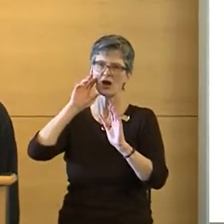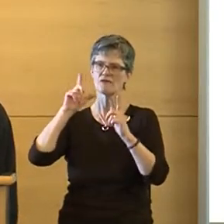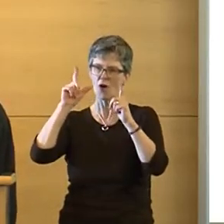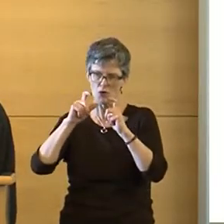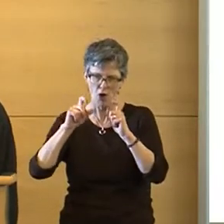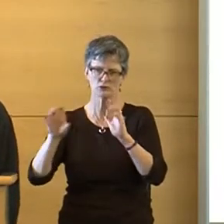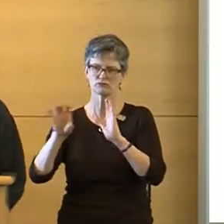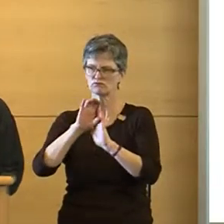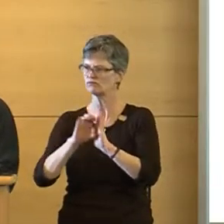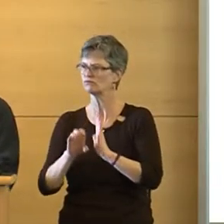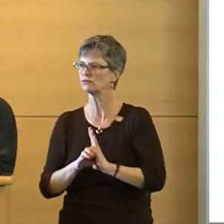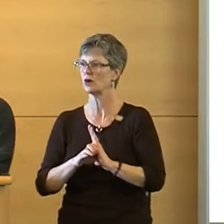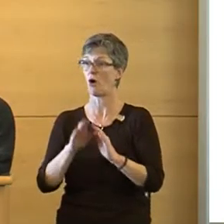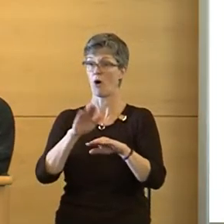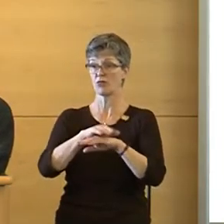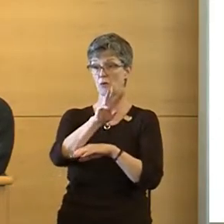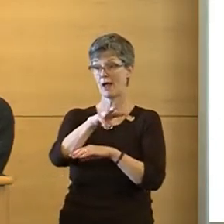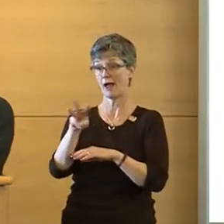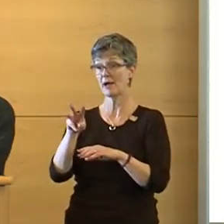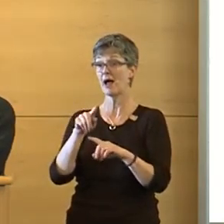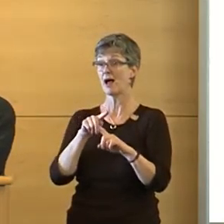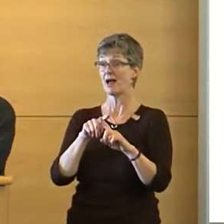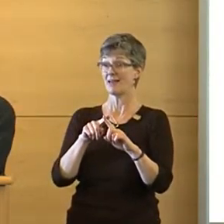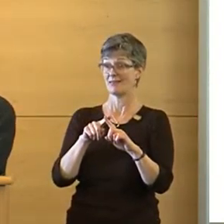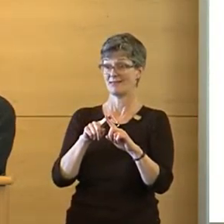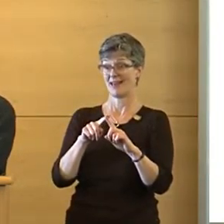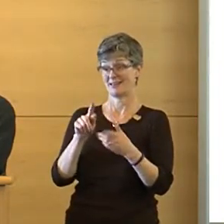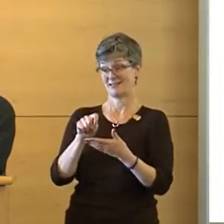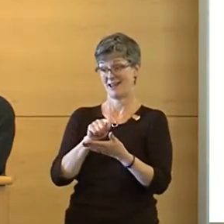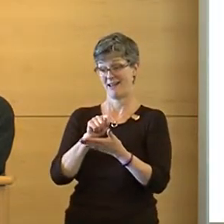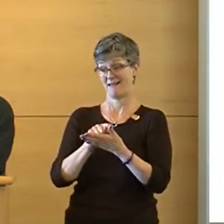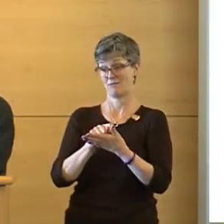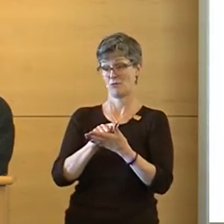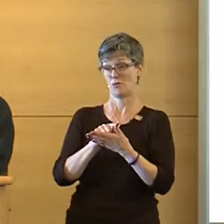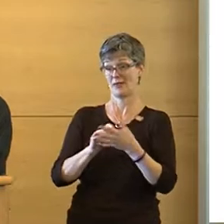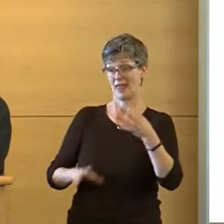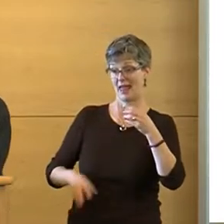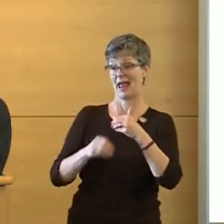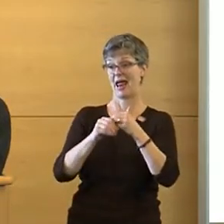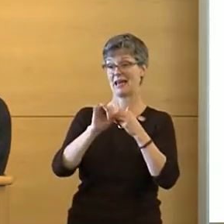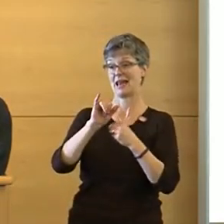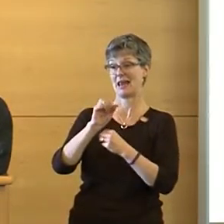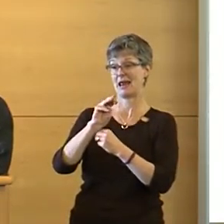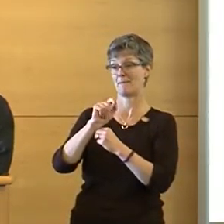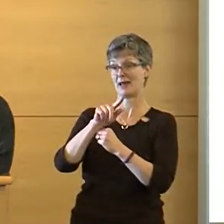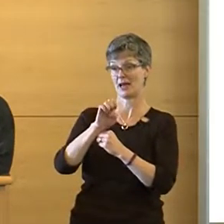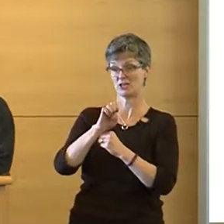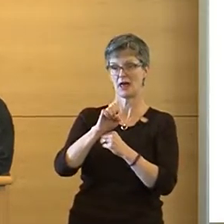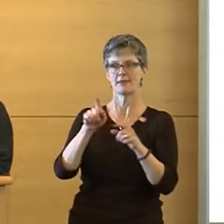Also, in HTML 1.2, there was an image tag, which allows you to add pictures and